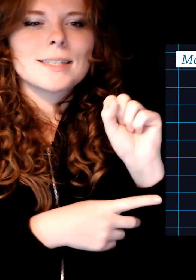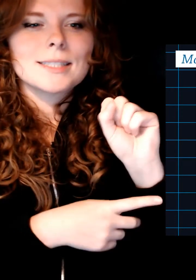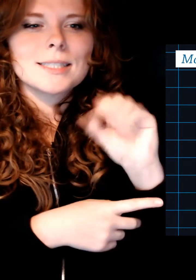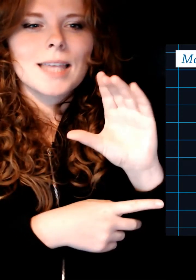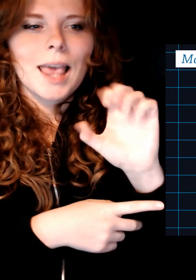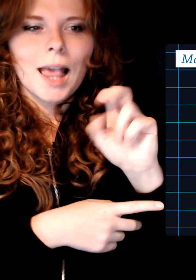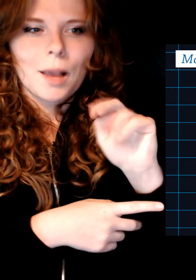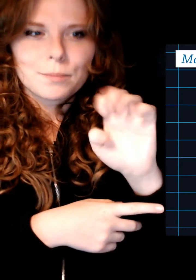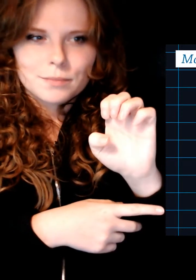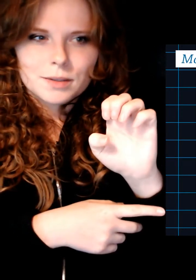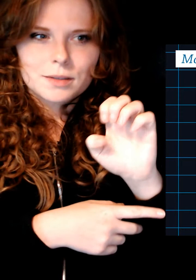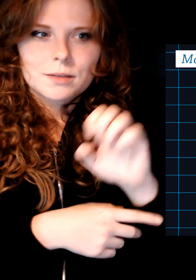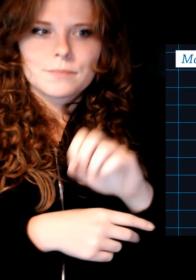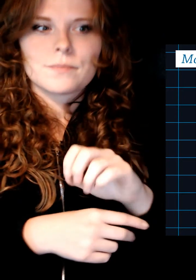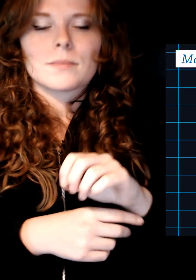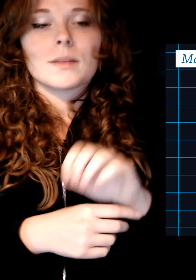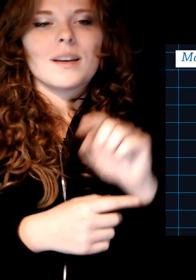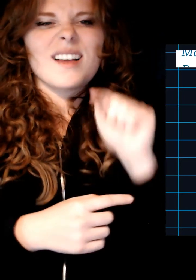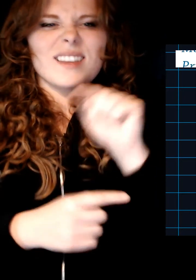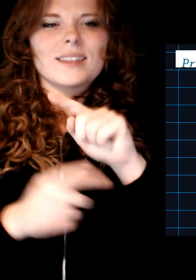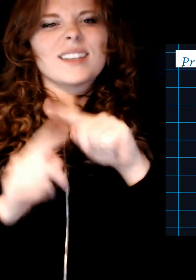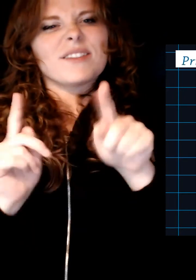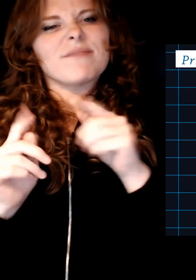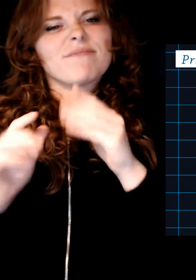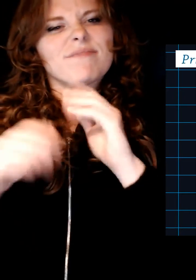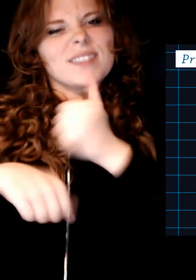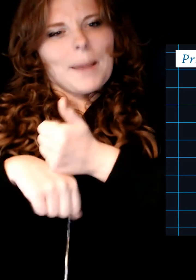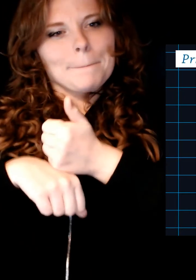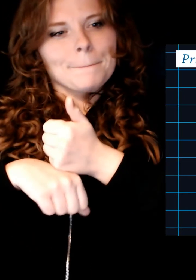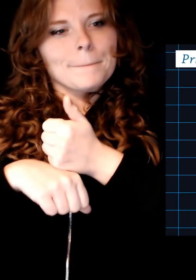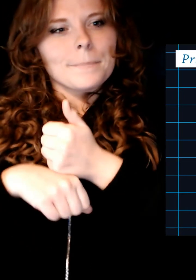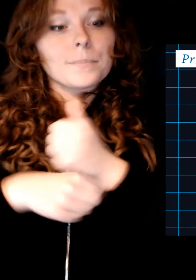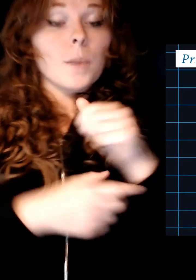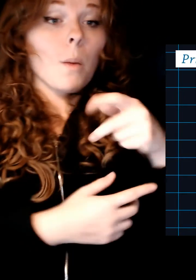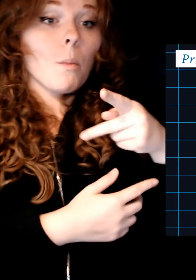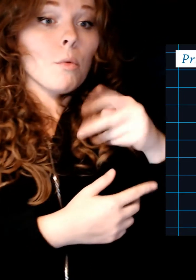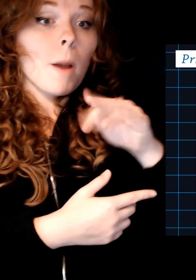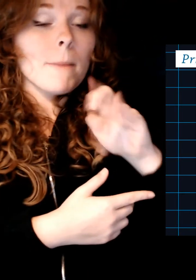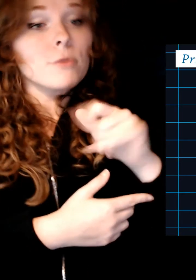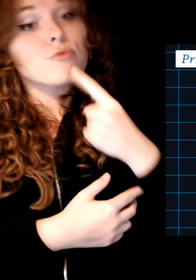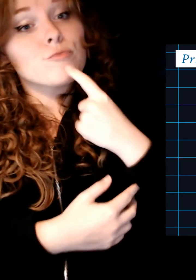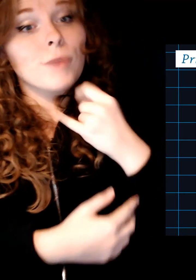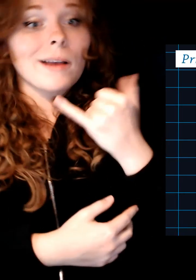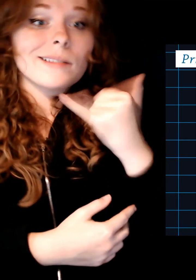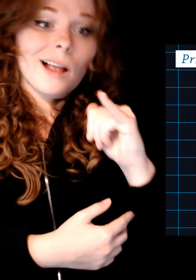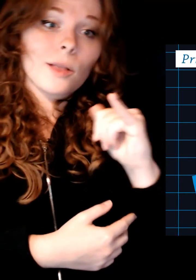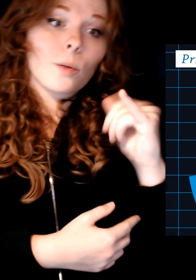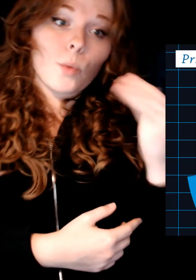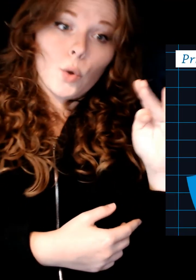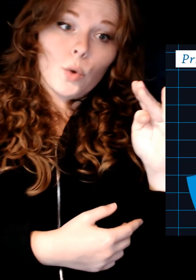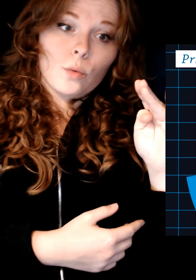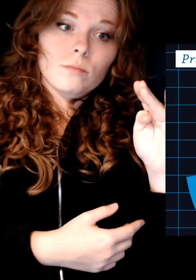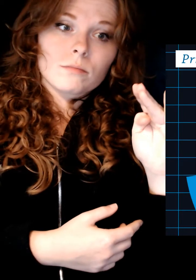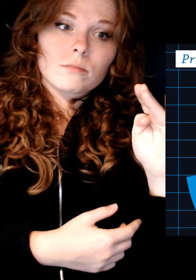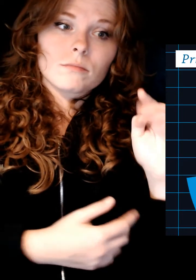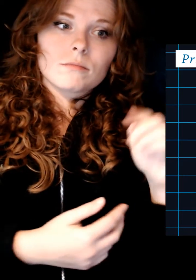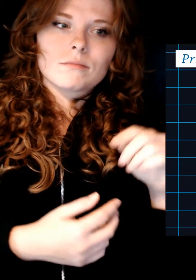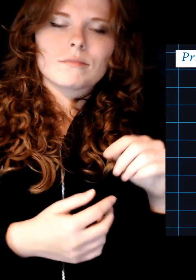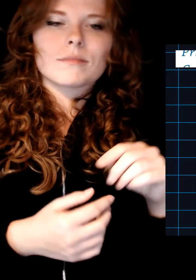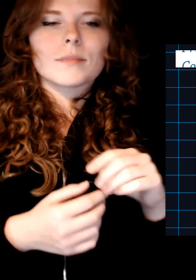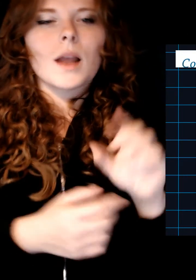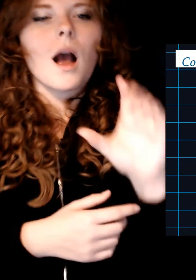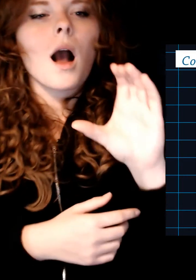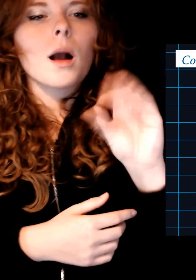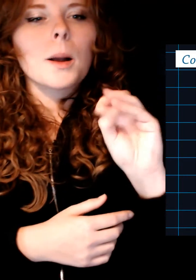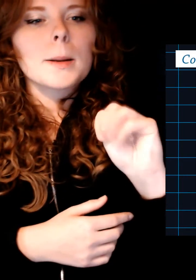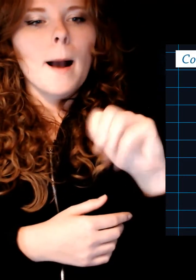a monochromatic color scheme. A primary color scheme would use red, yellow, and blue. Complementary